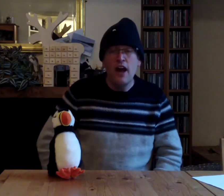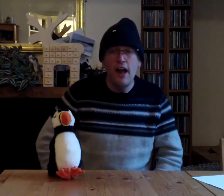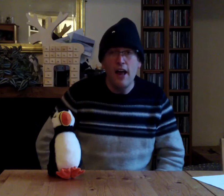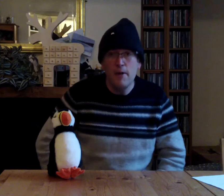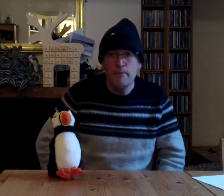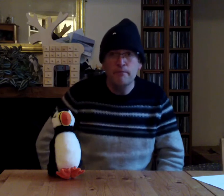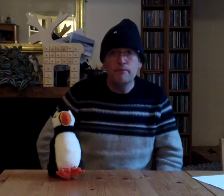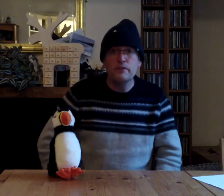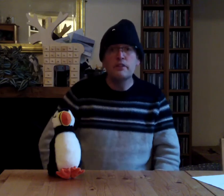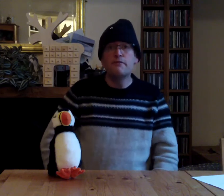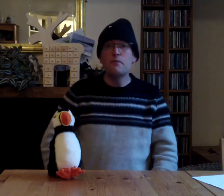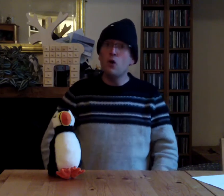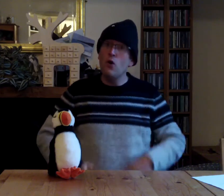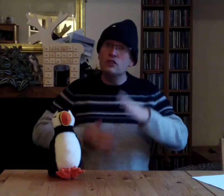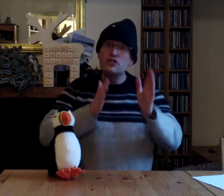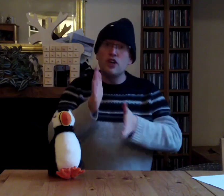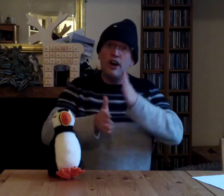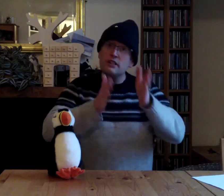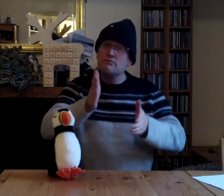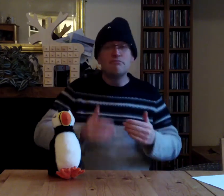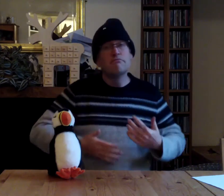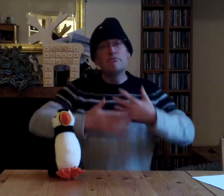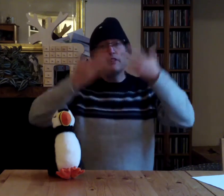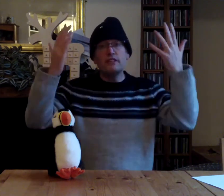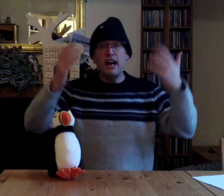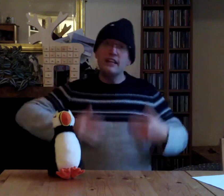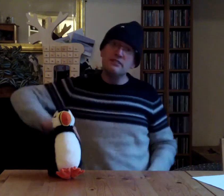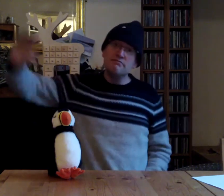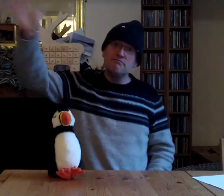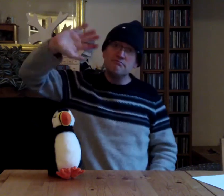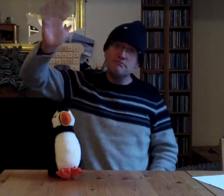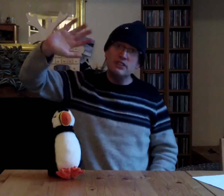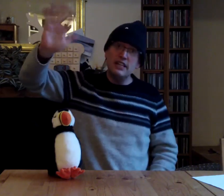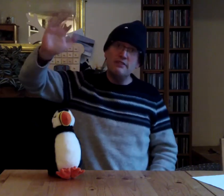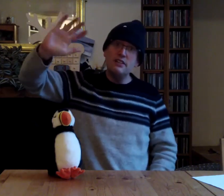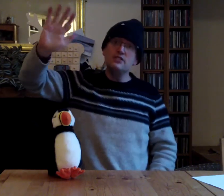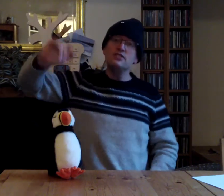for more sign of the day. See you, Heathlands.